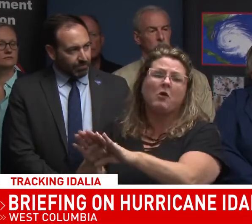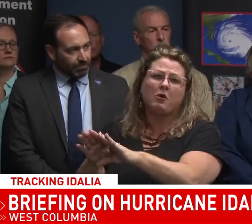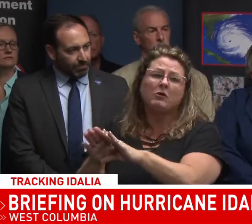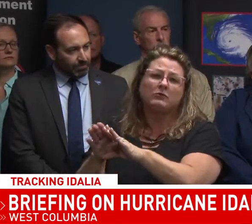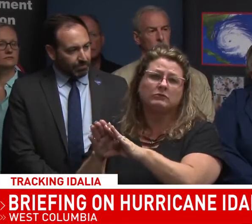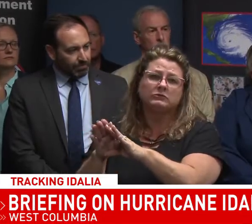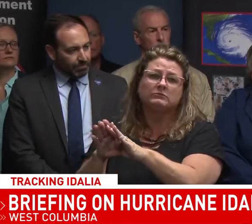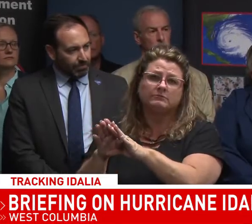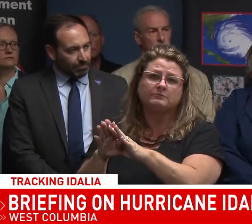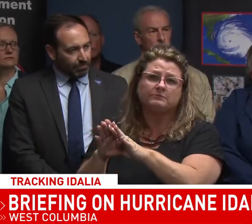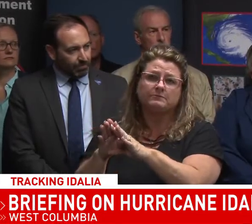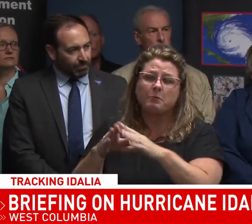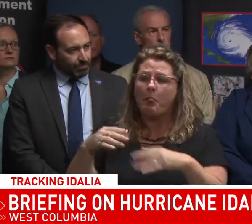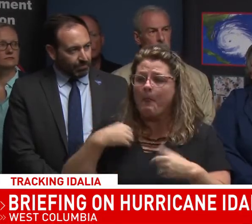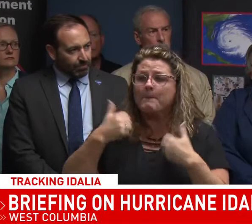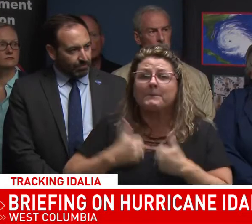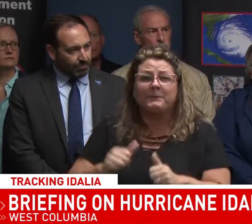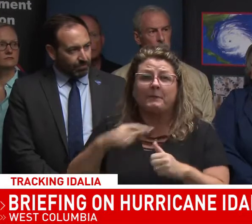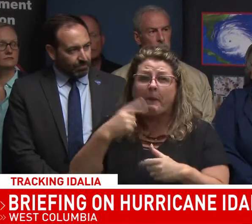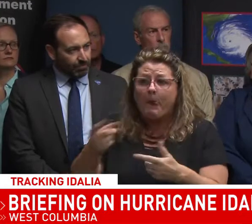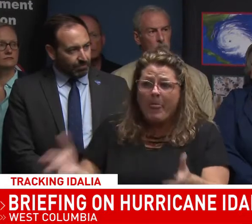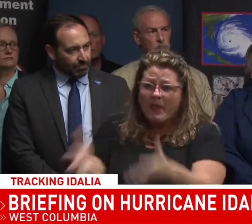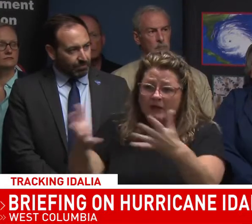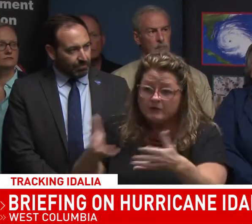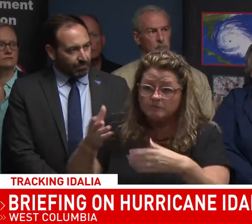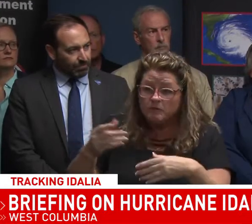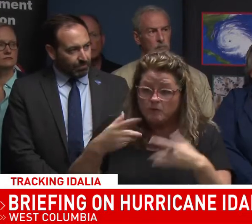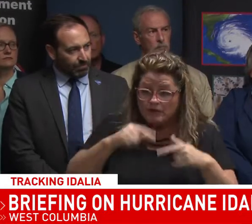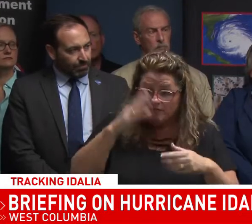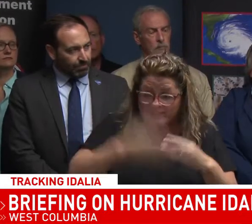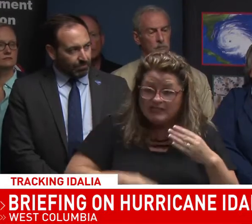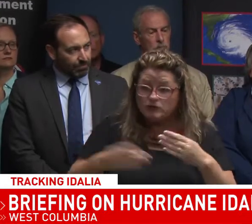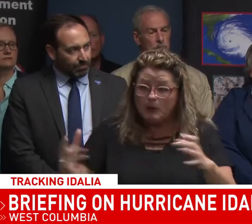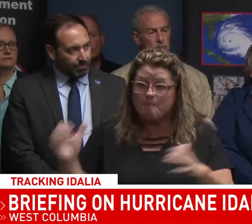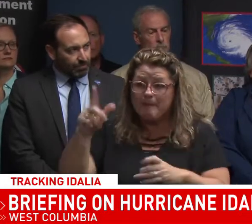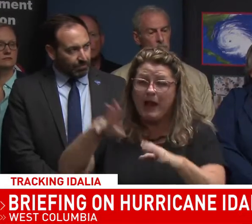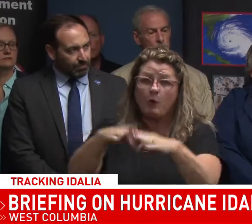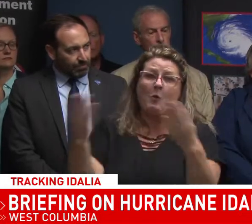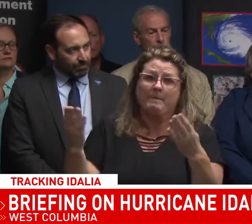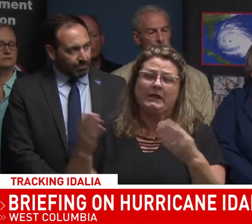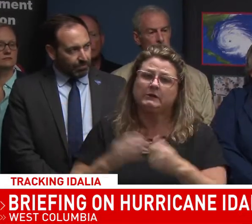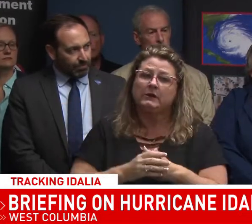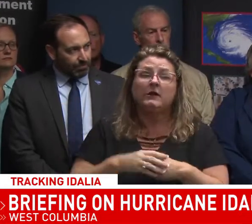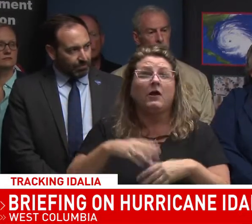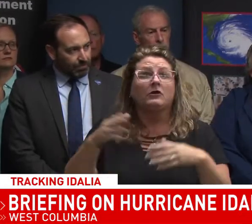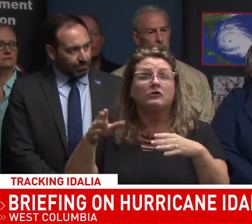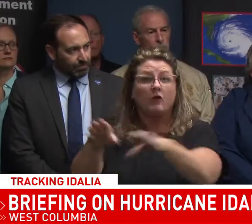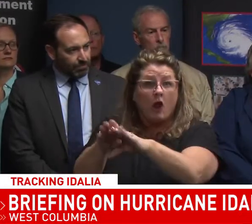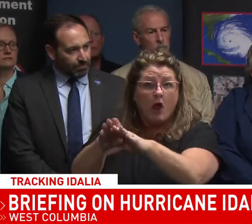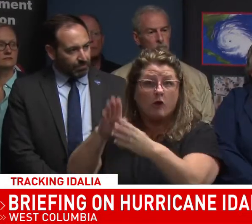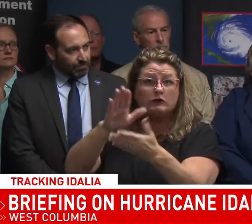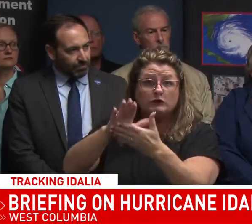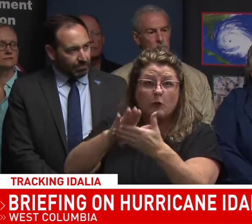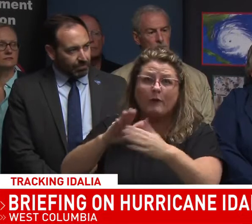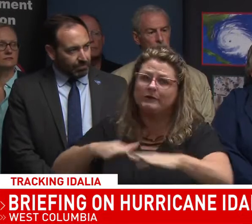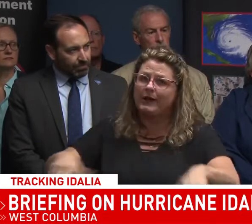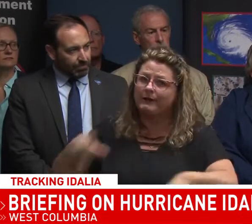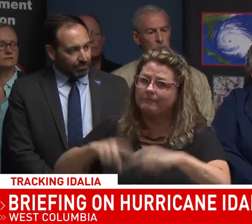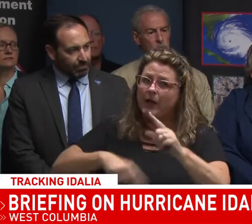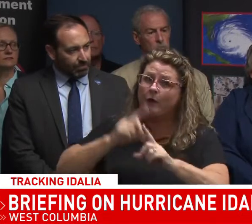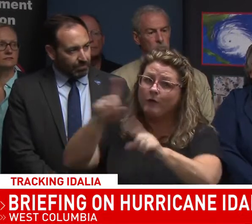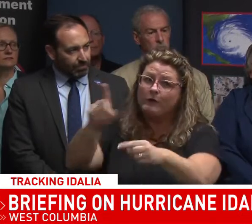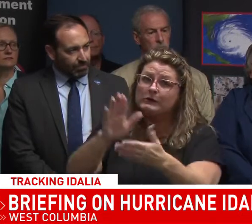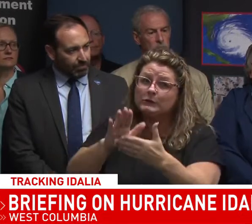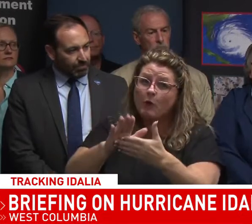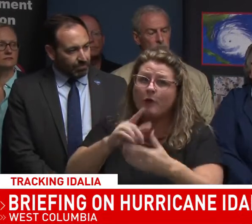them are, and we urge them to try to get back, open back up as quickly as possible. The longer the schools are closed and the children can't go to school,